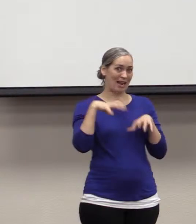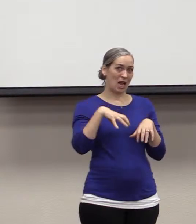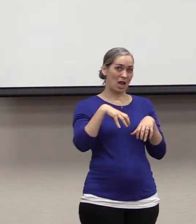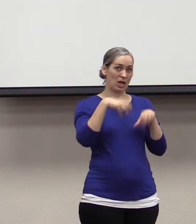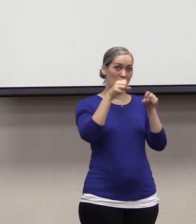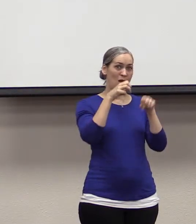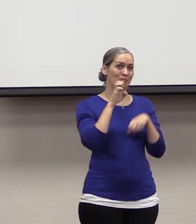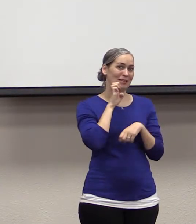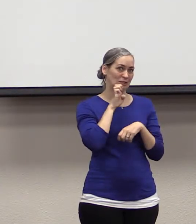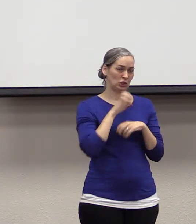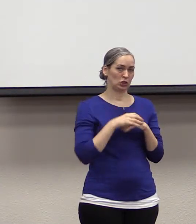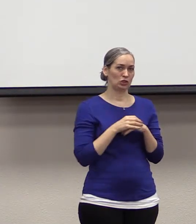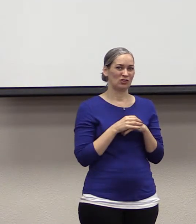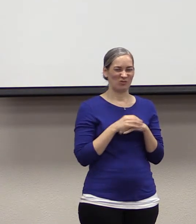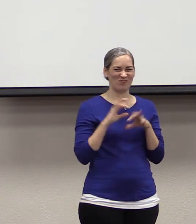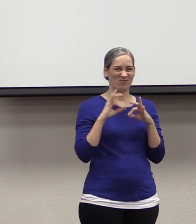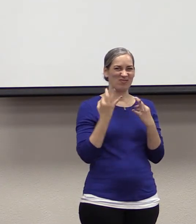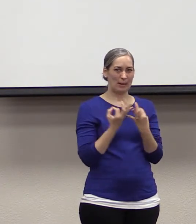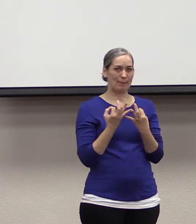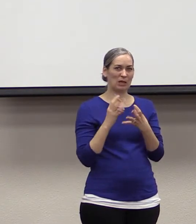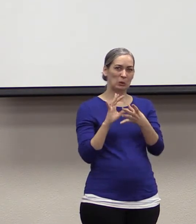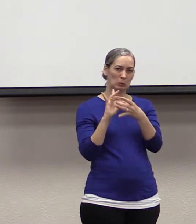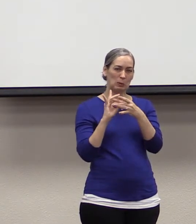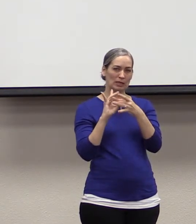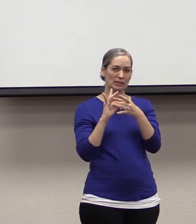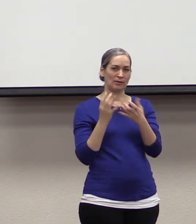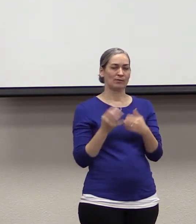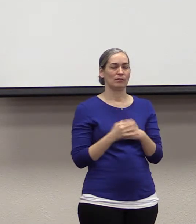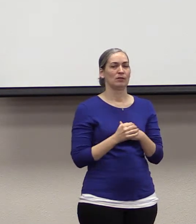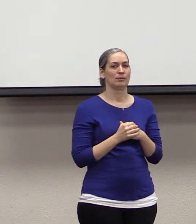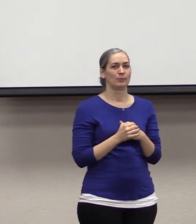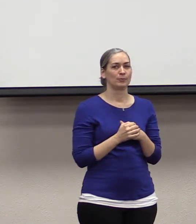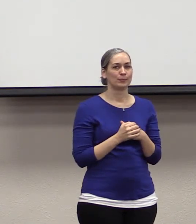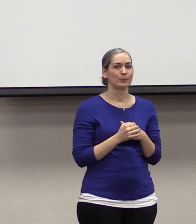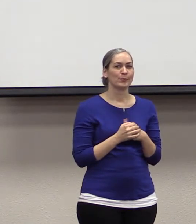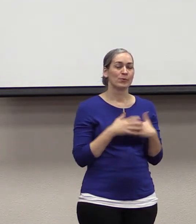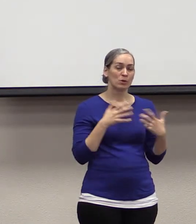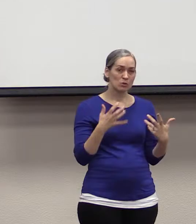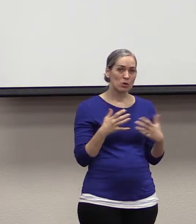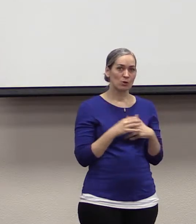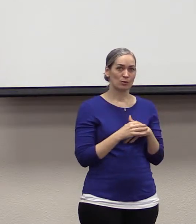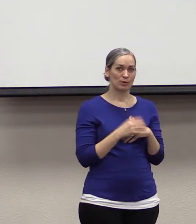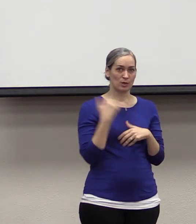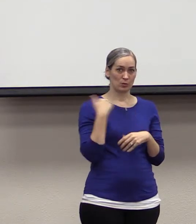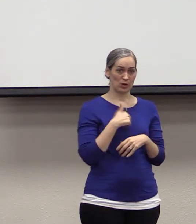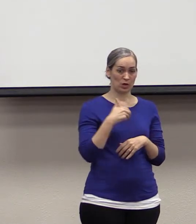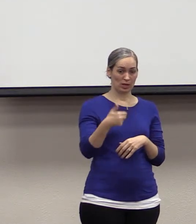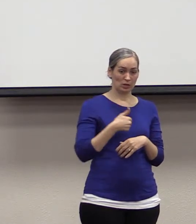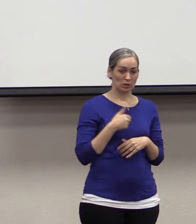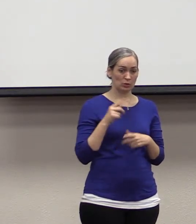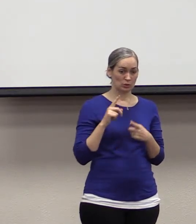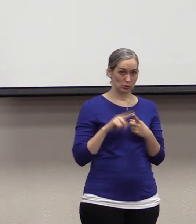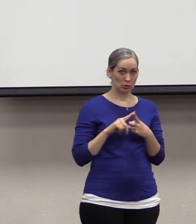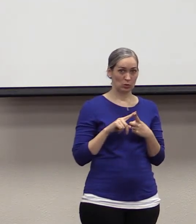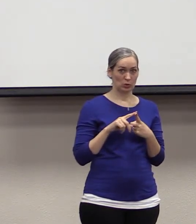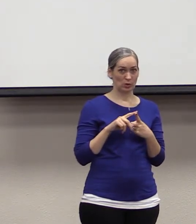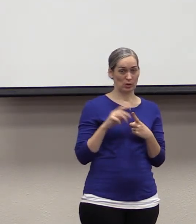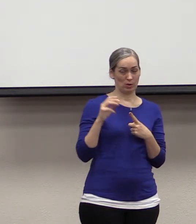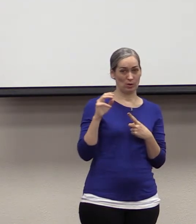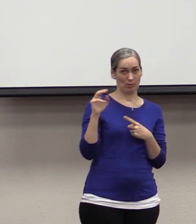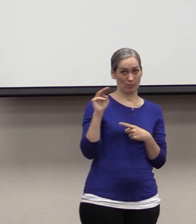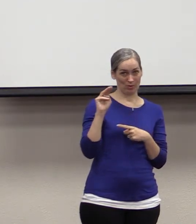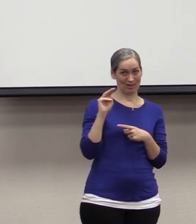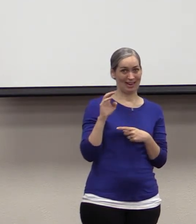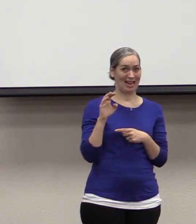So we'll just call him family. He's a relative. But he's family nonetheless. And so we're introduced to them at this point because